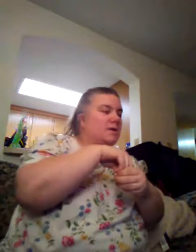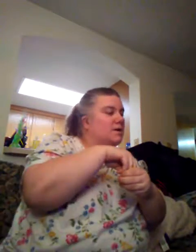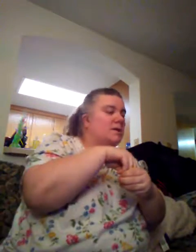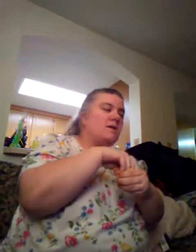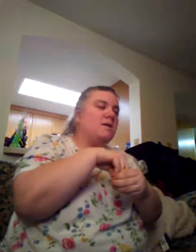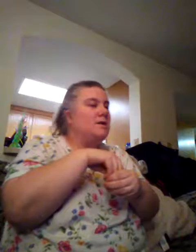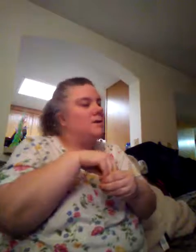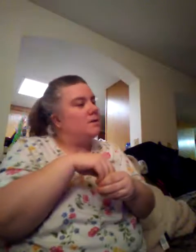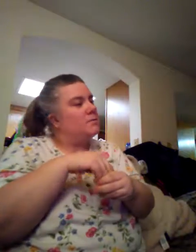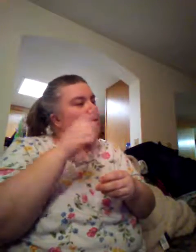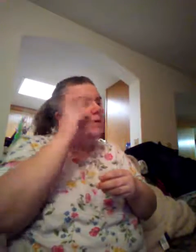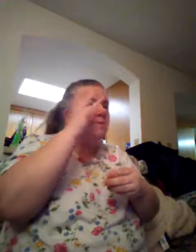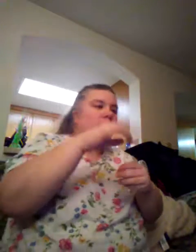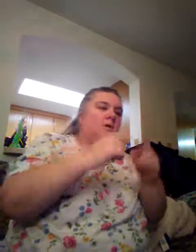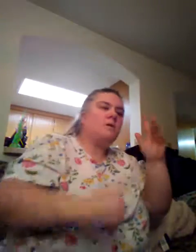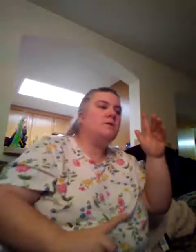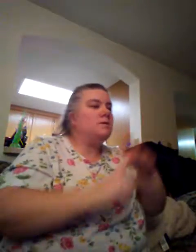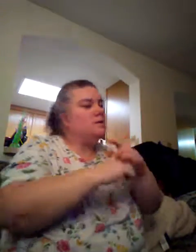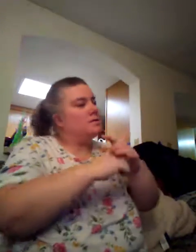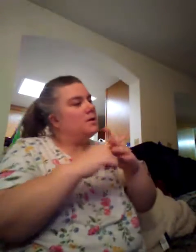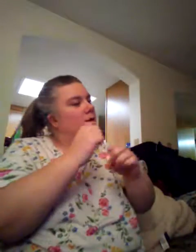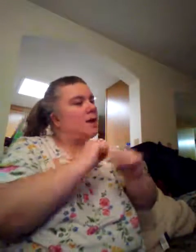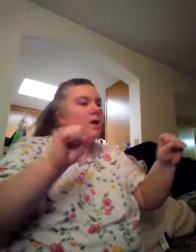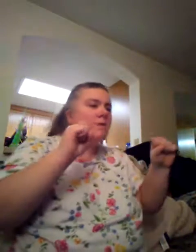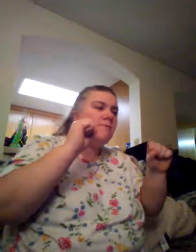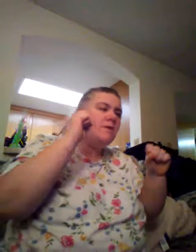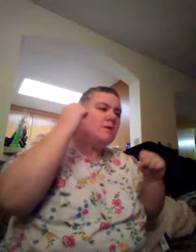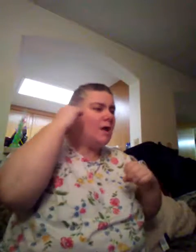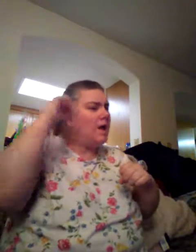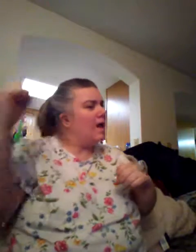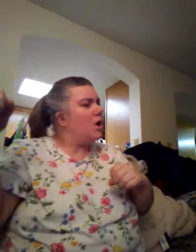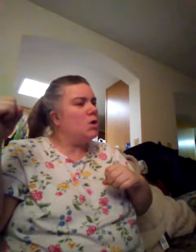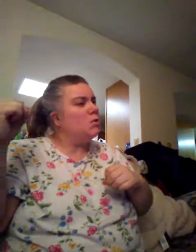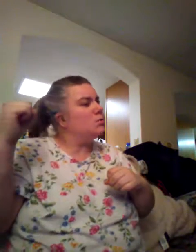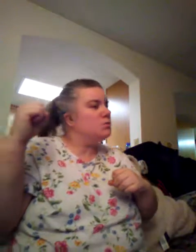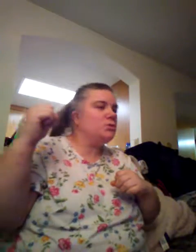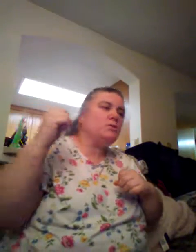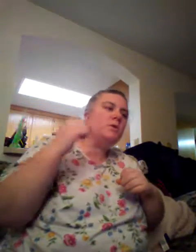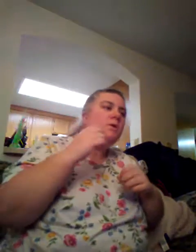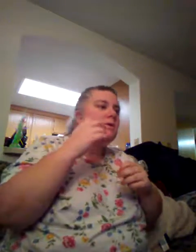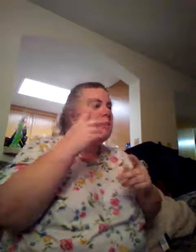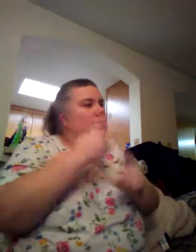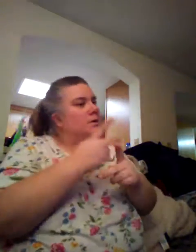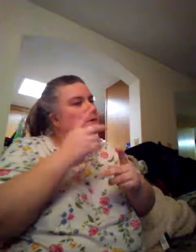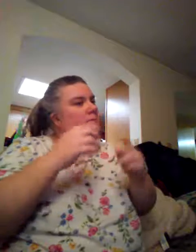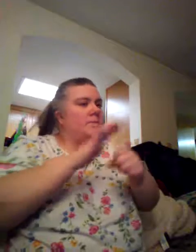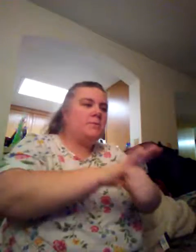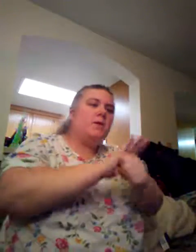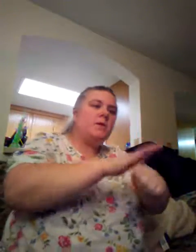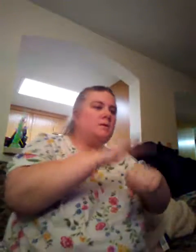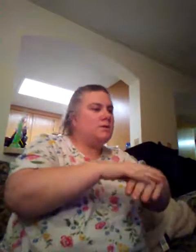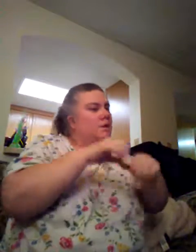in. You will arise safe and sound. So keep pressing